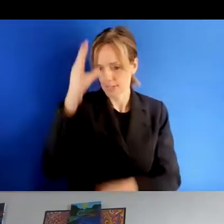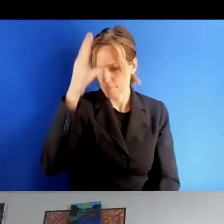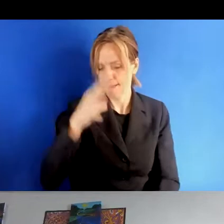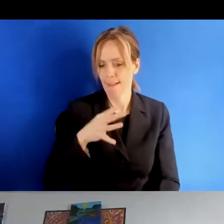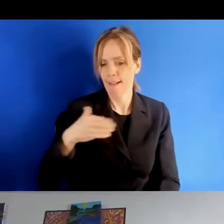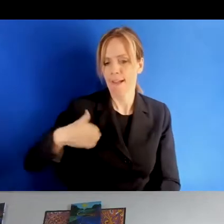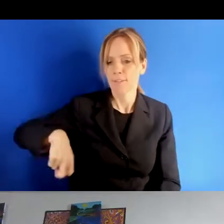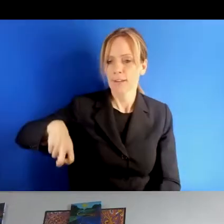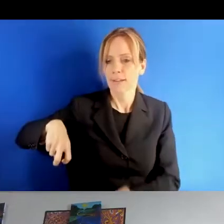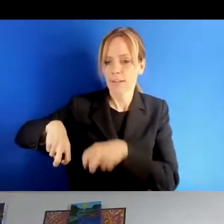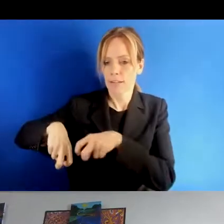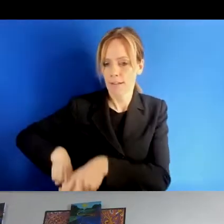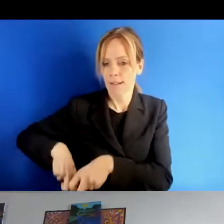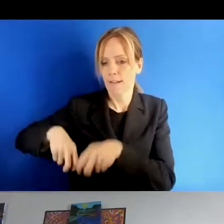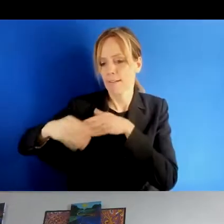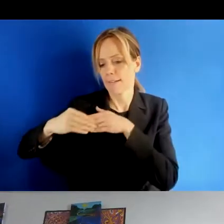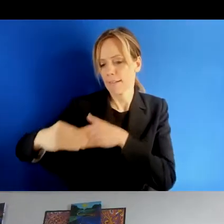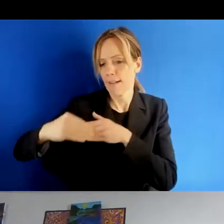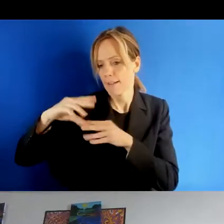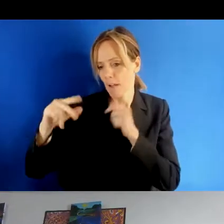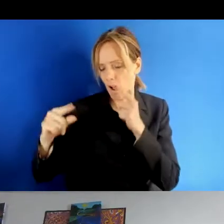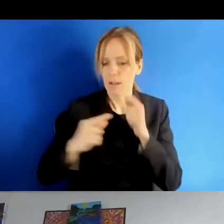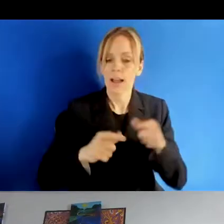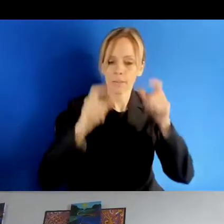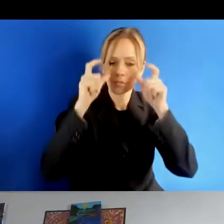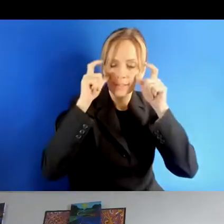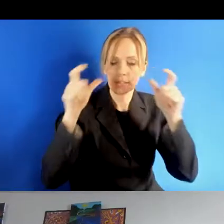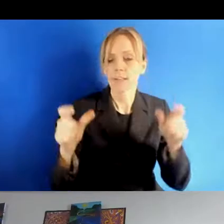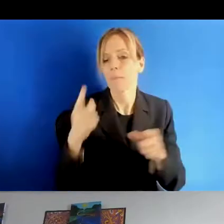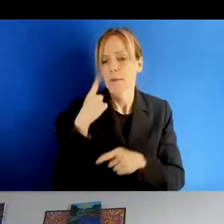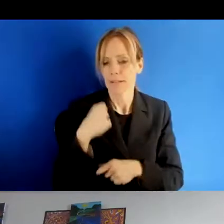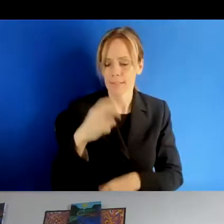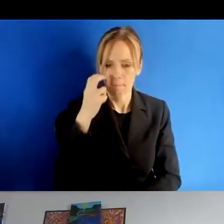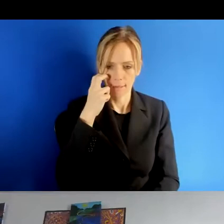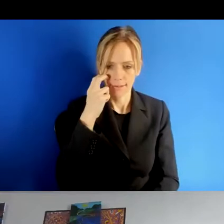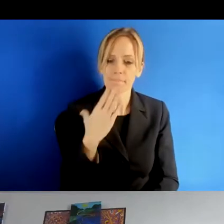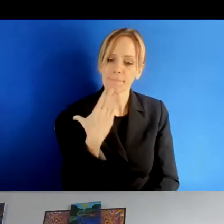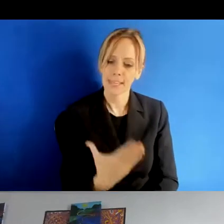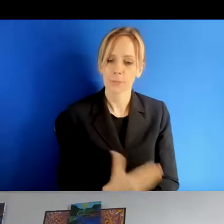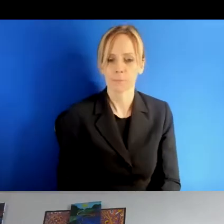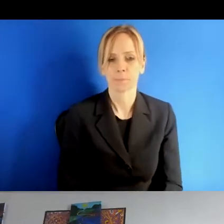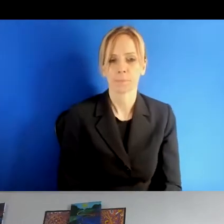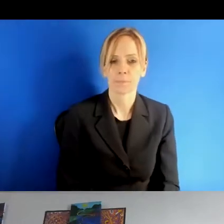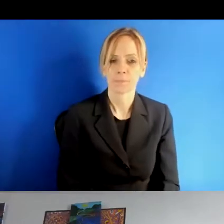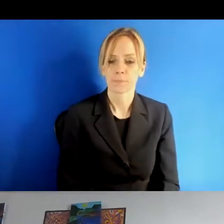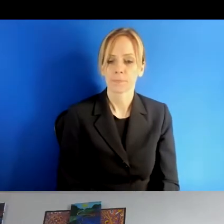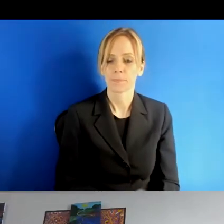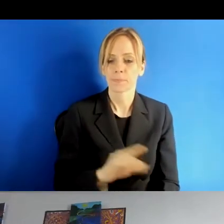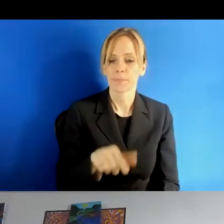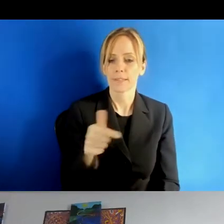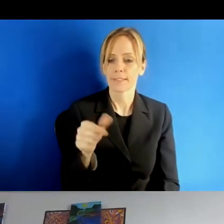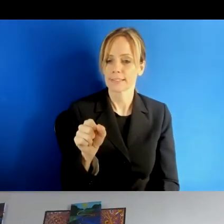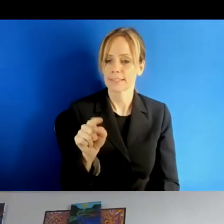and I'm wearing sunglasses because I'm blind. Thank you. Thank you. And Steve, you're up